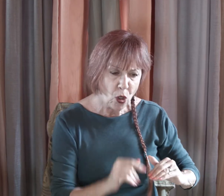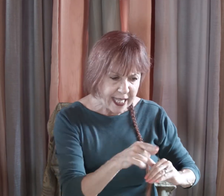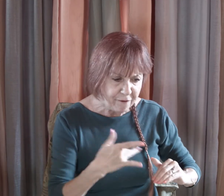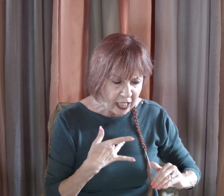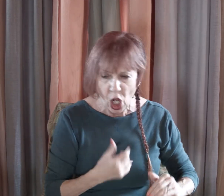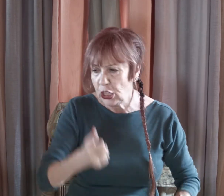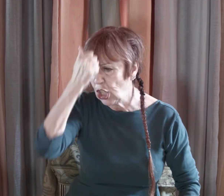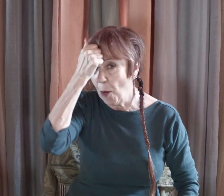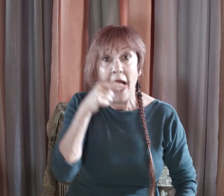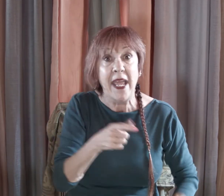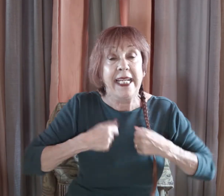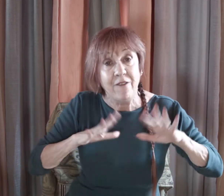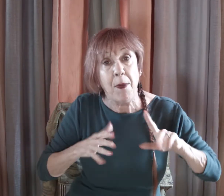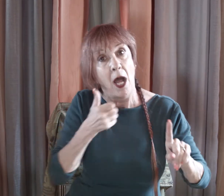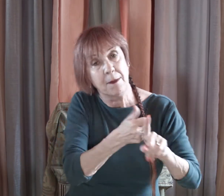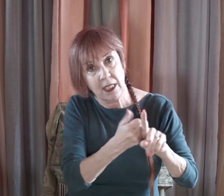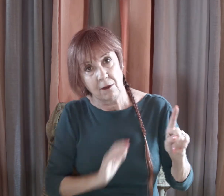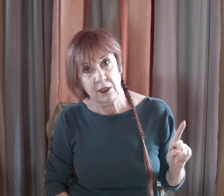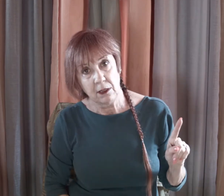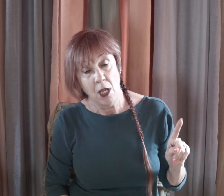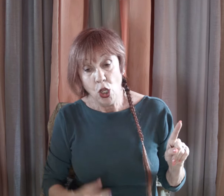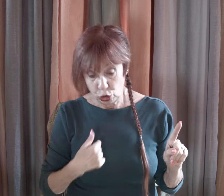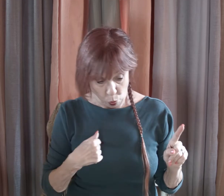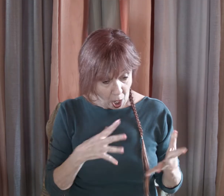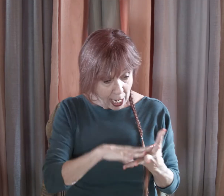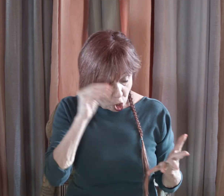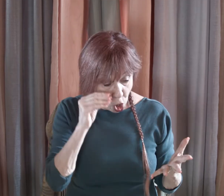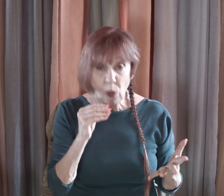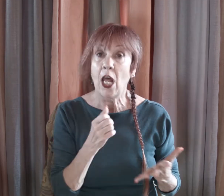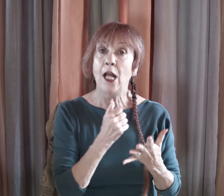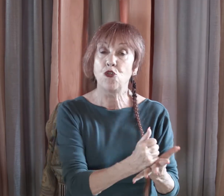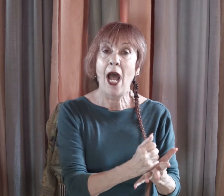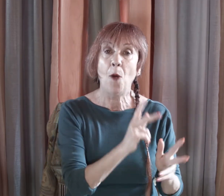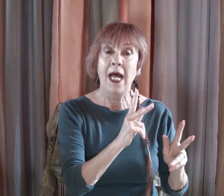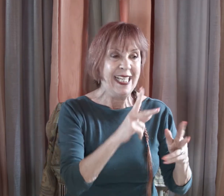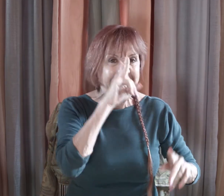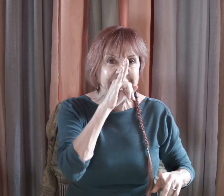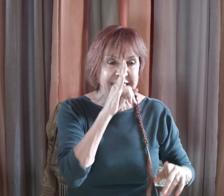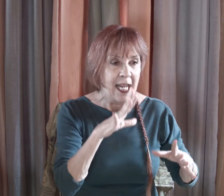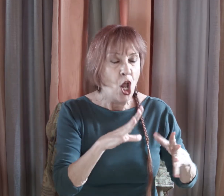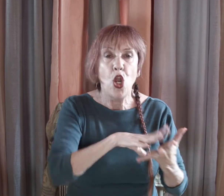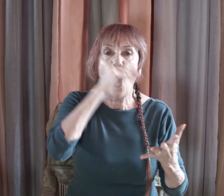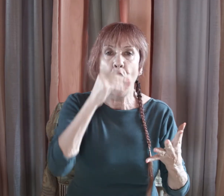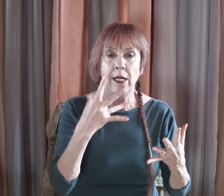they feel they're dumb and they give up on themselves. And so a lot of what I learned was to help kids find resilience and never give